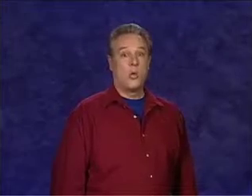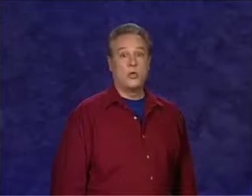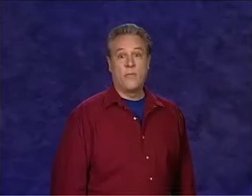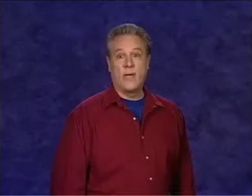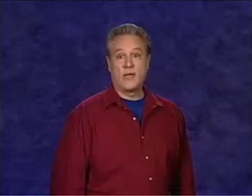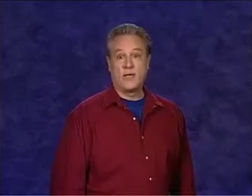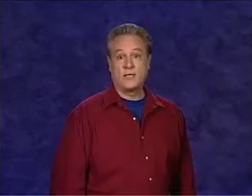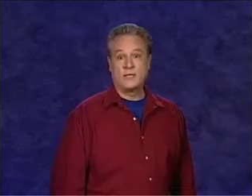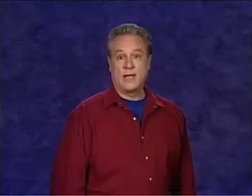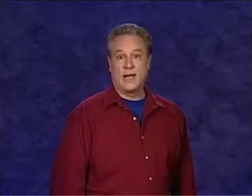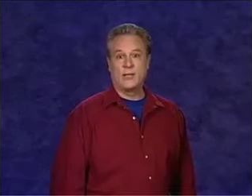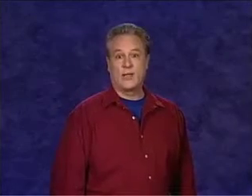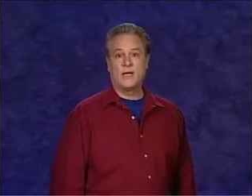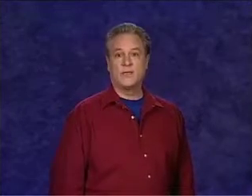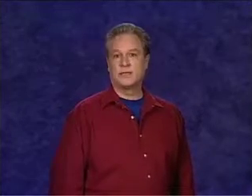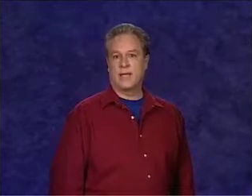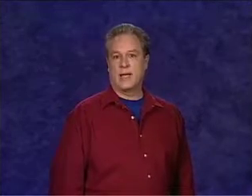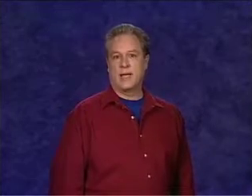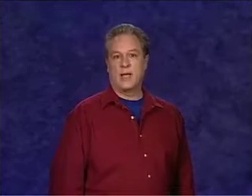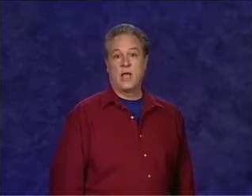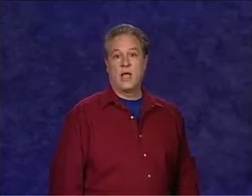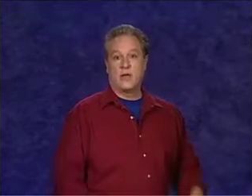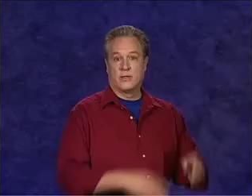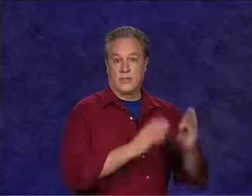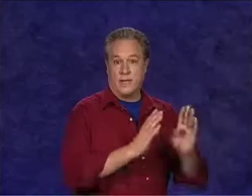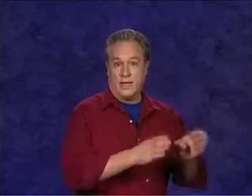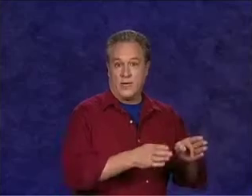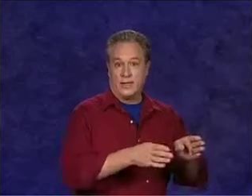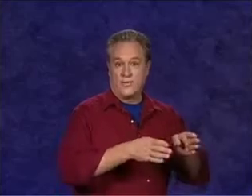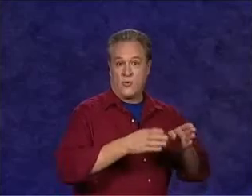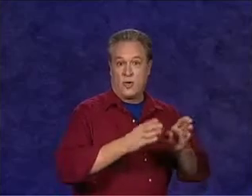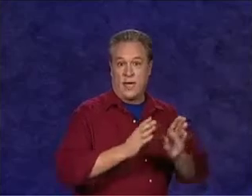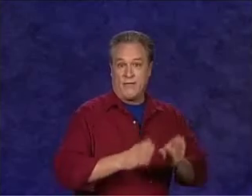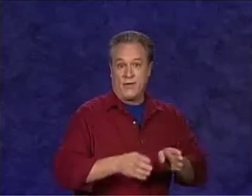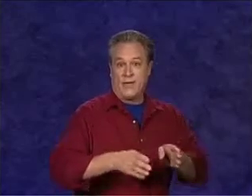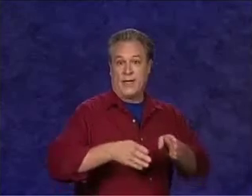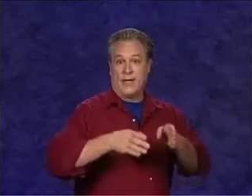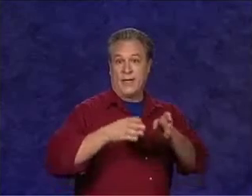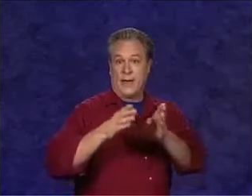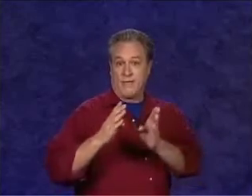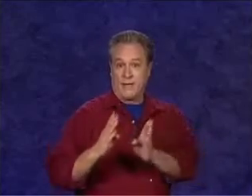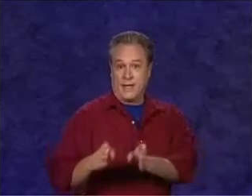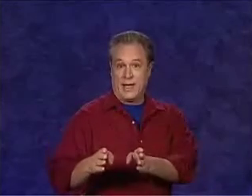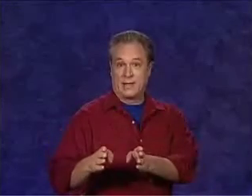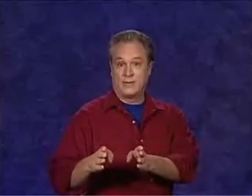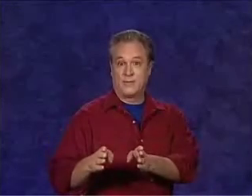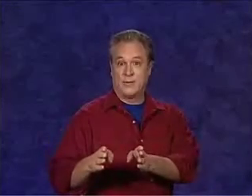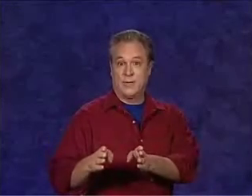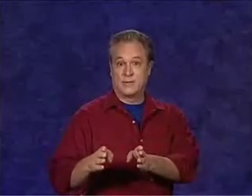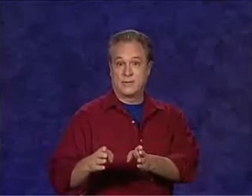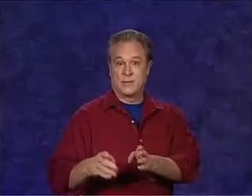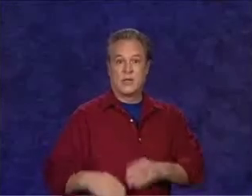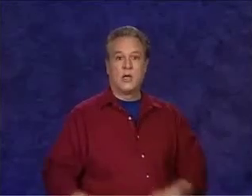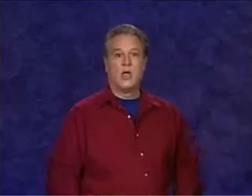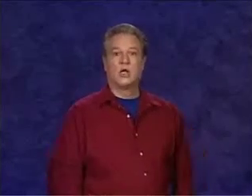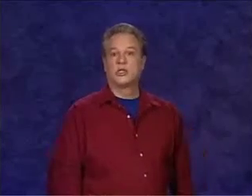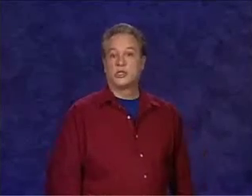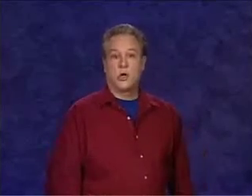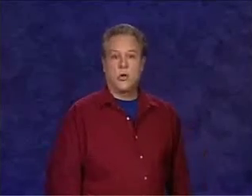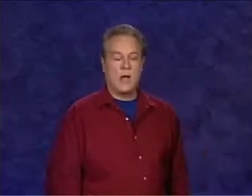When you make this sign, think of the saying, there's a place for everything and everything has its place. Show